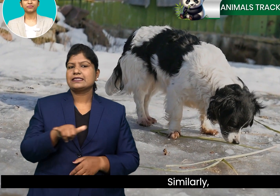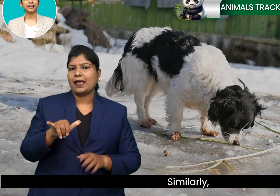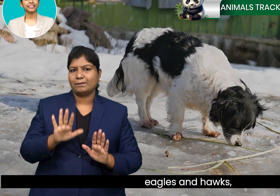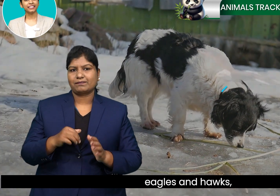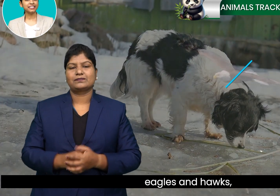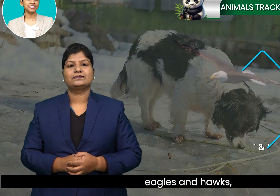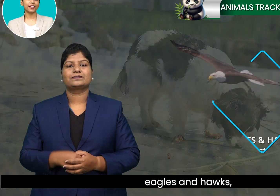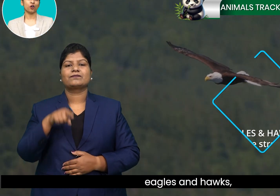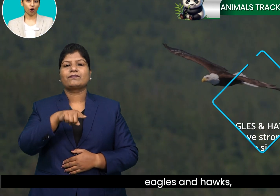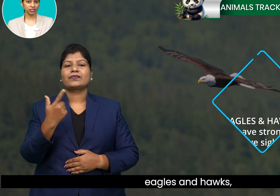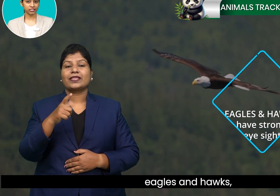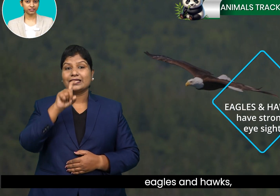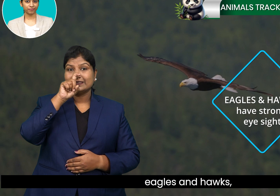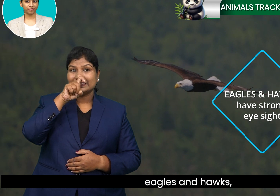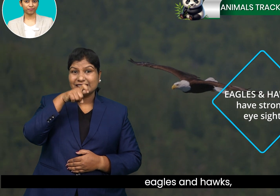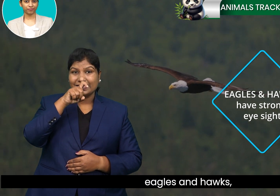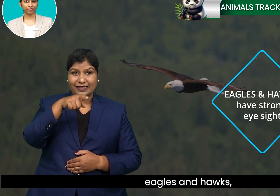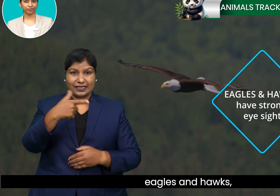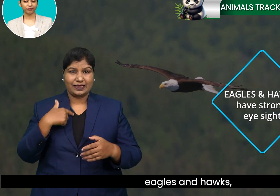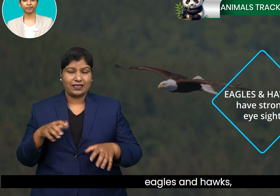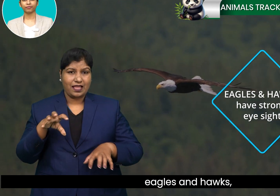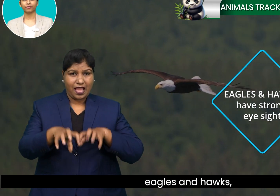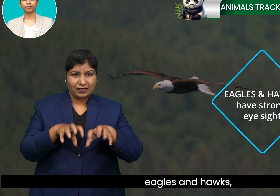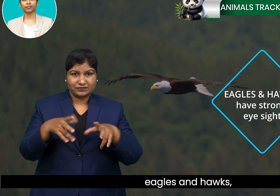Similarly, eagles and hawks,